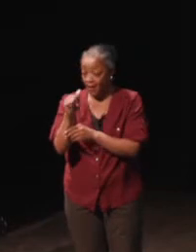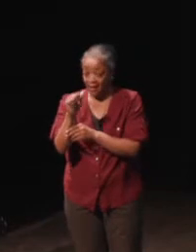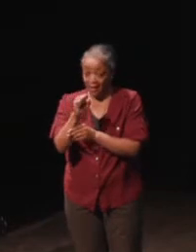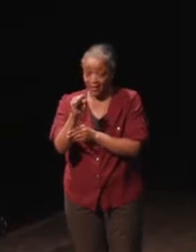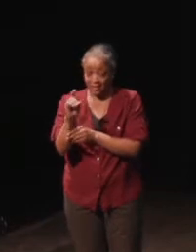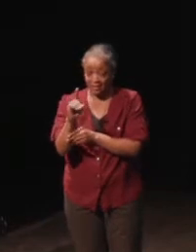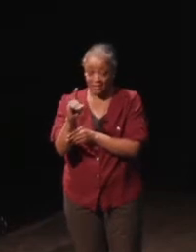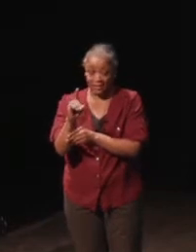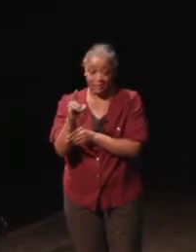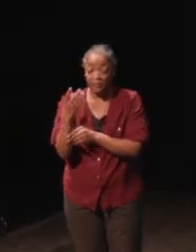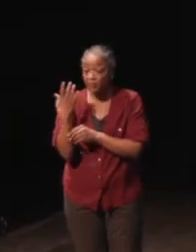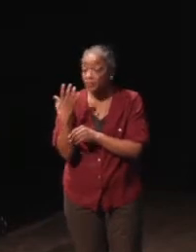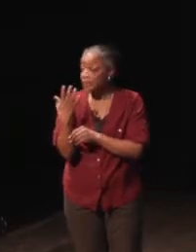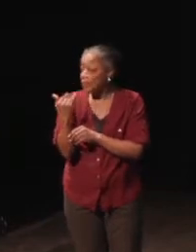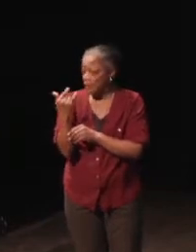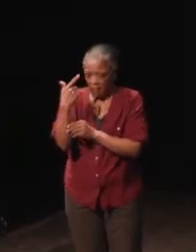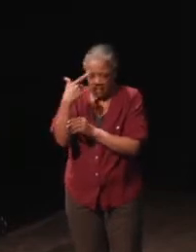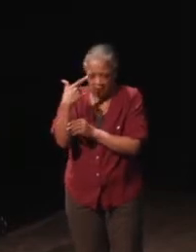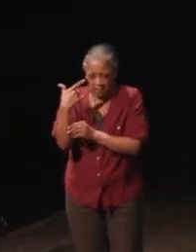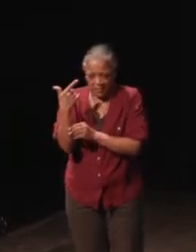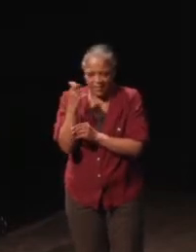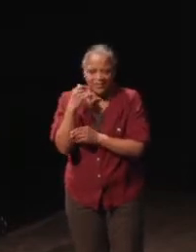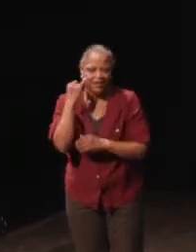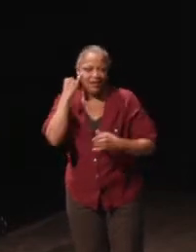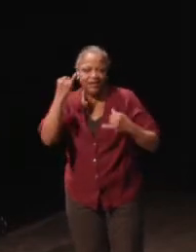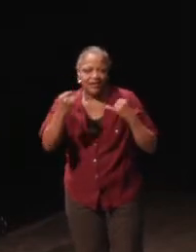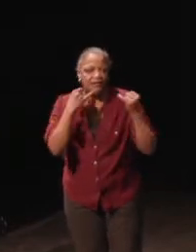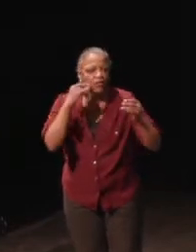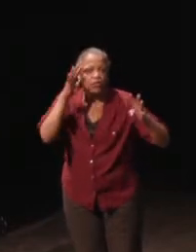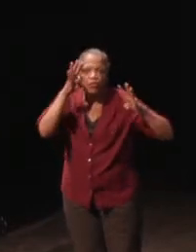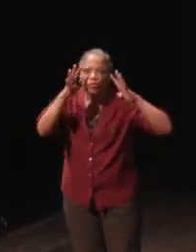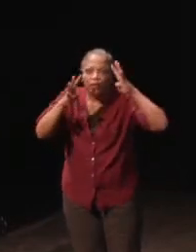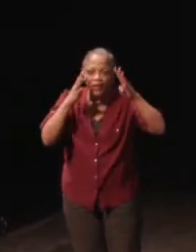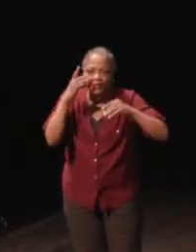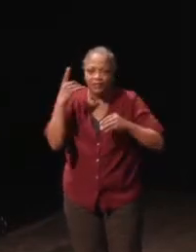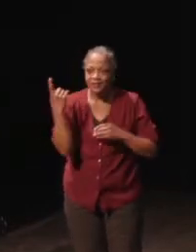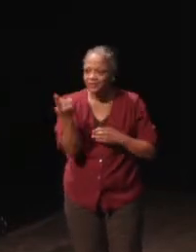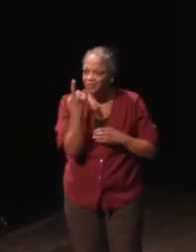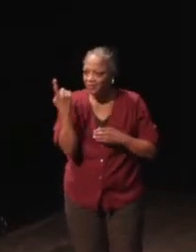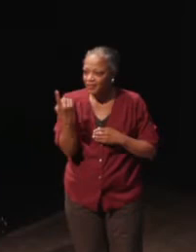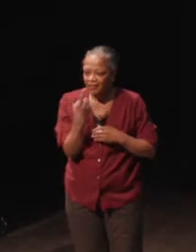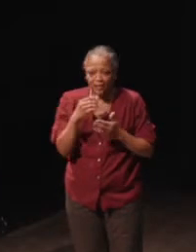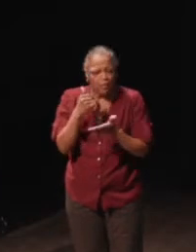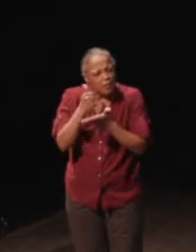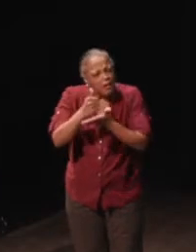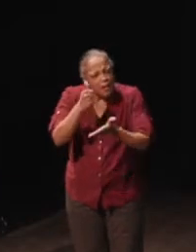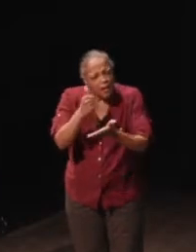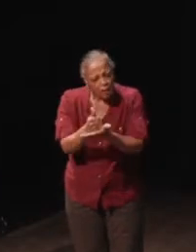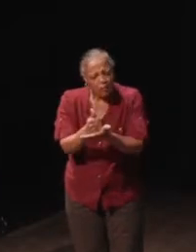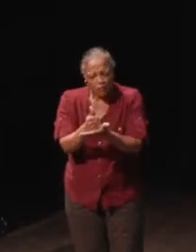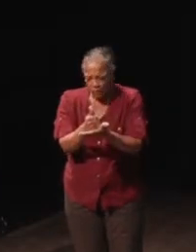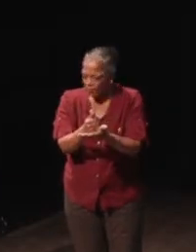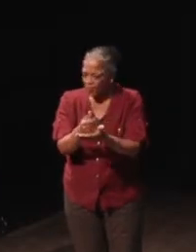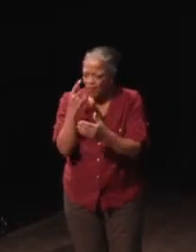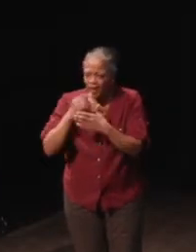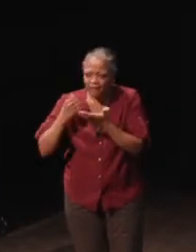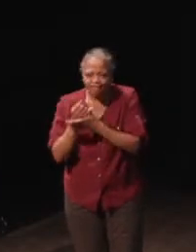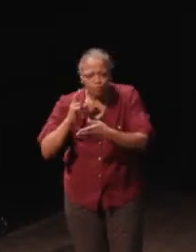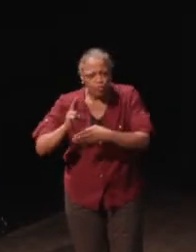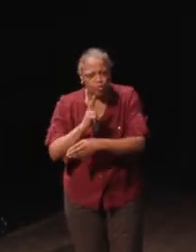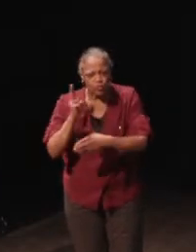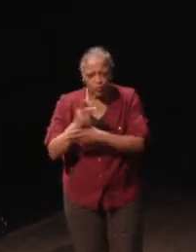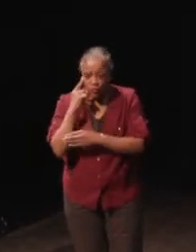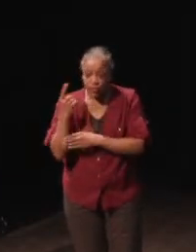ASD, because it's the idea of creating something that is going to be helpful for and useful